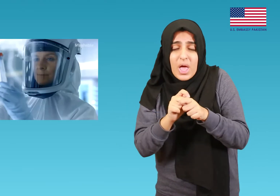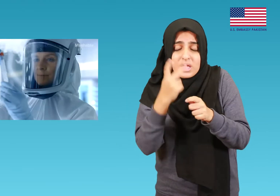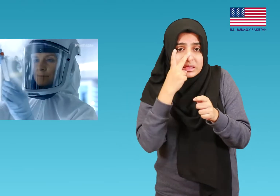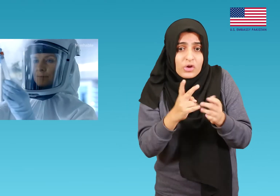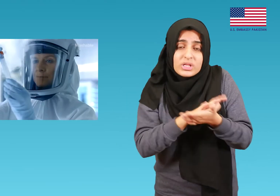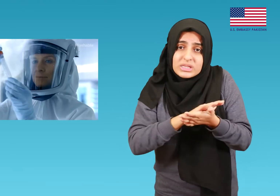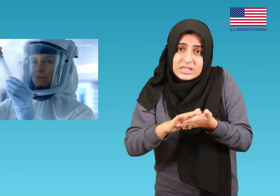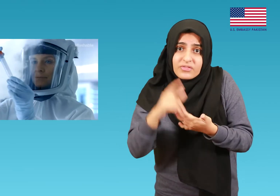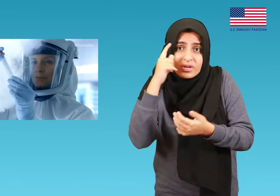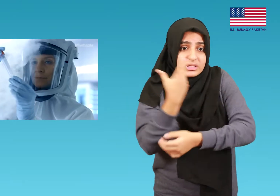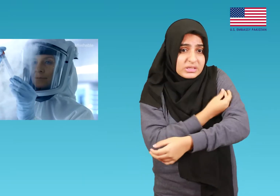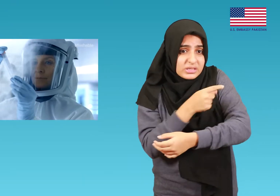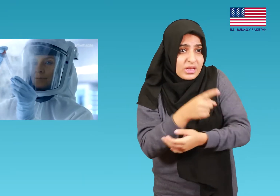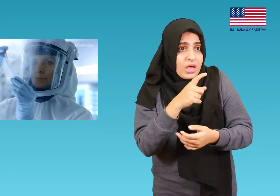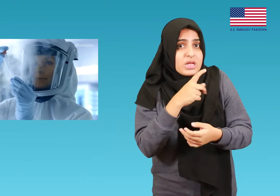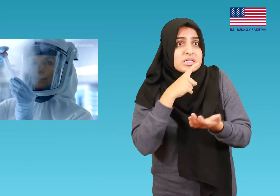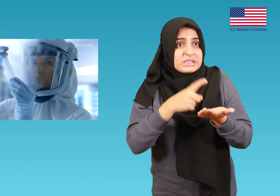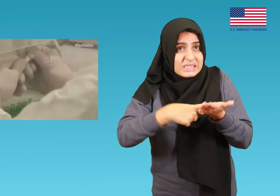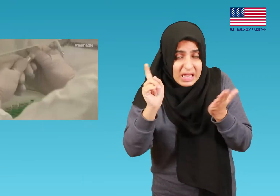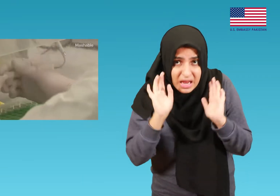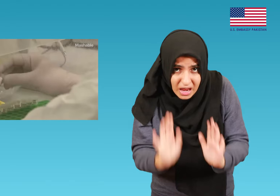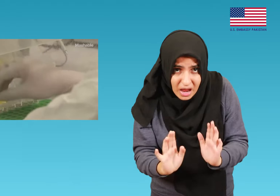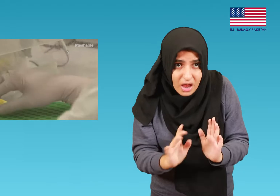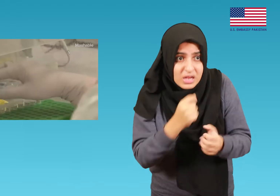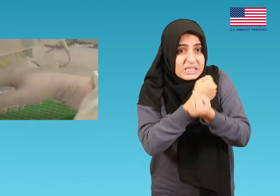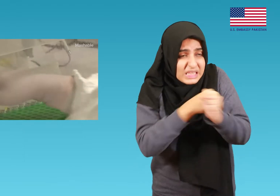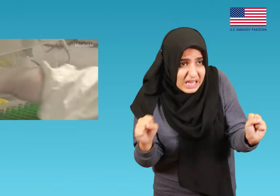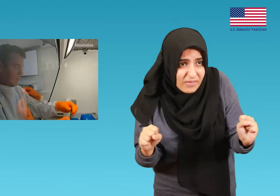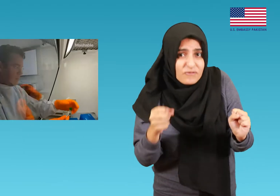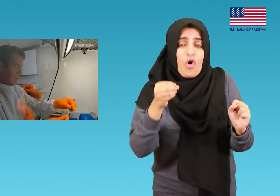seems to be working, is unsafe, or is extremely ineffective.